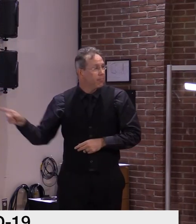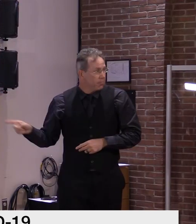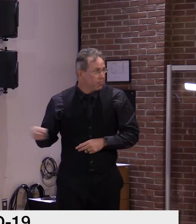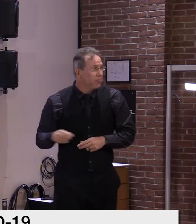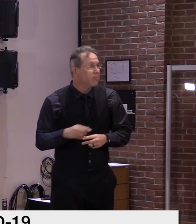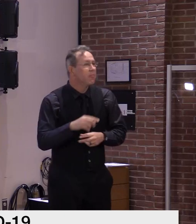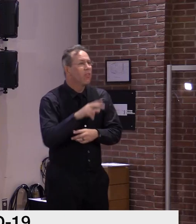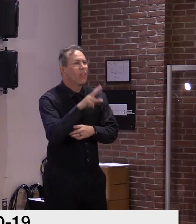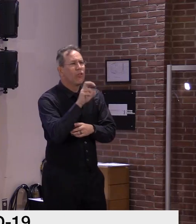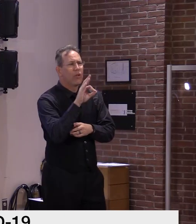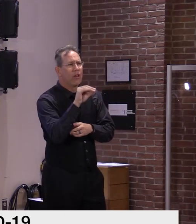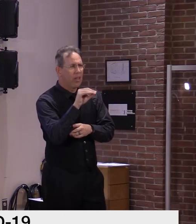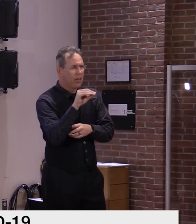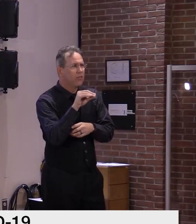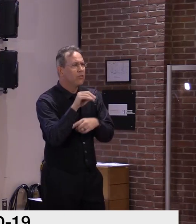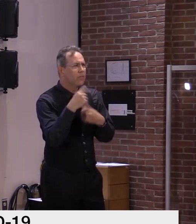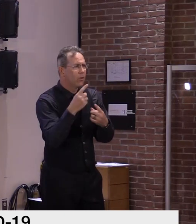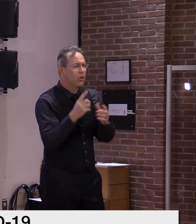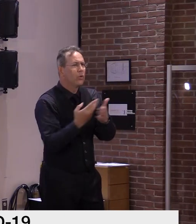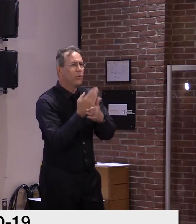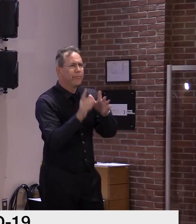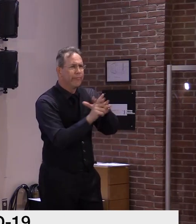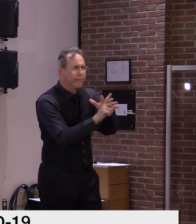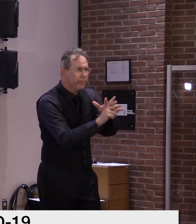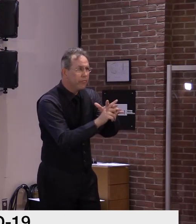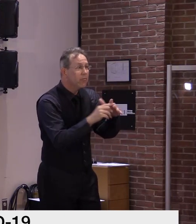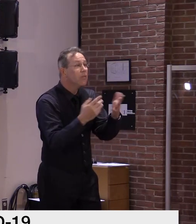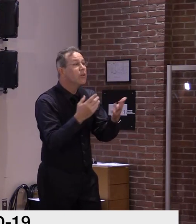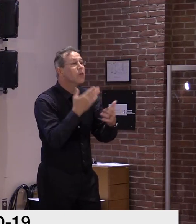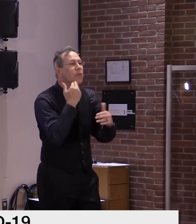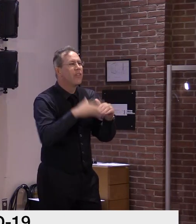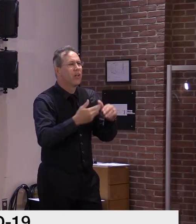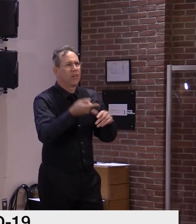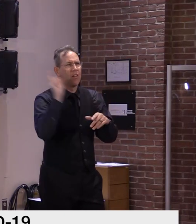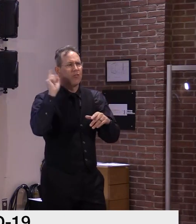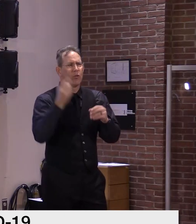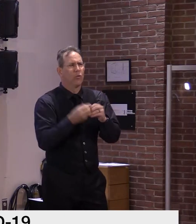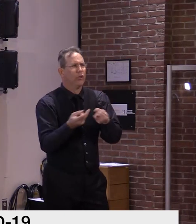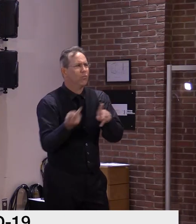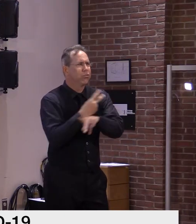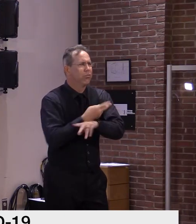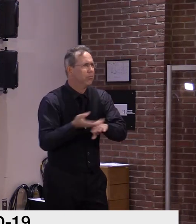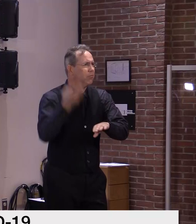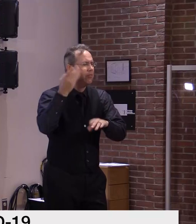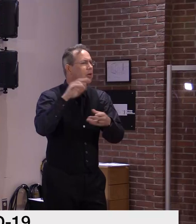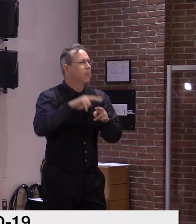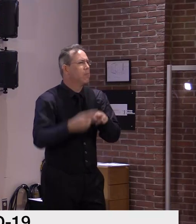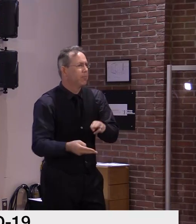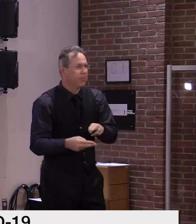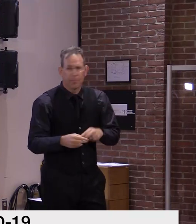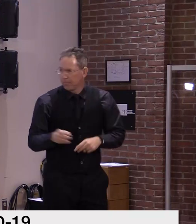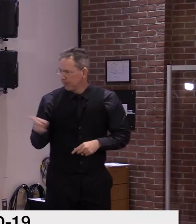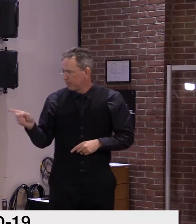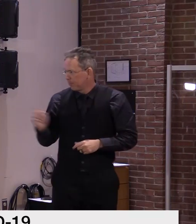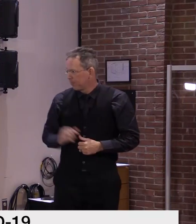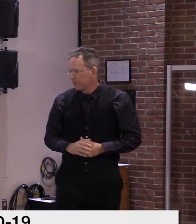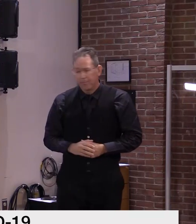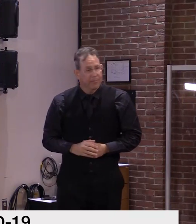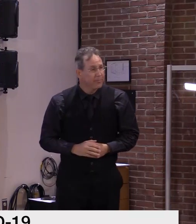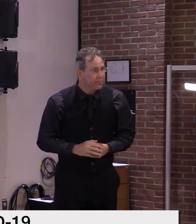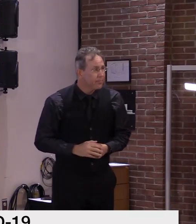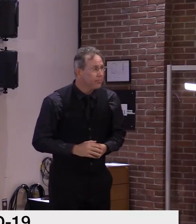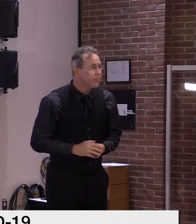week, and our 7-day average trended down 20% and is down close to 70% over the last